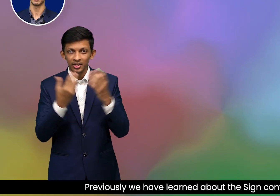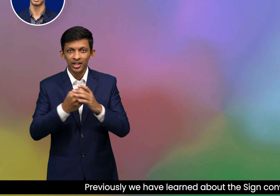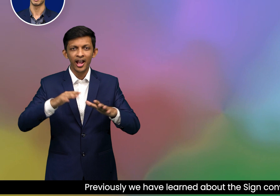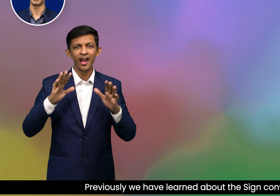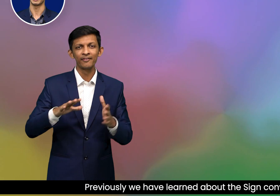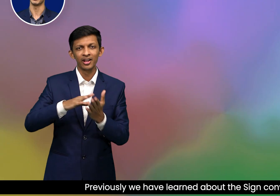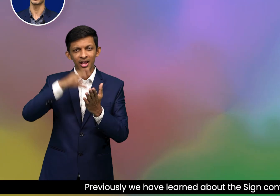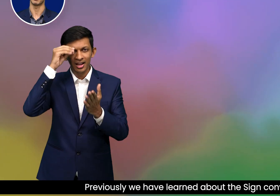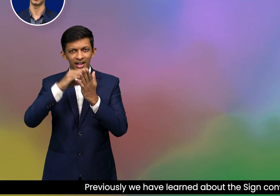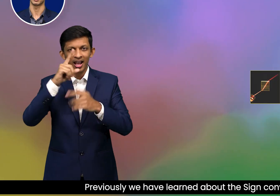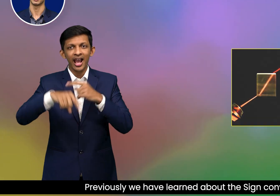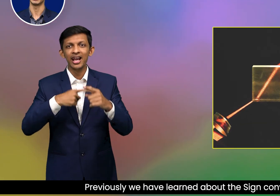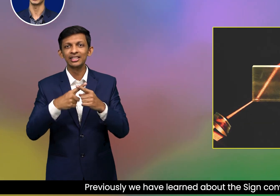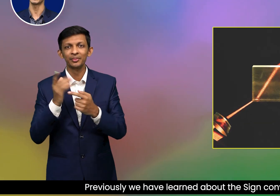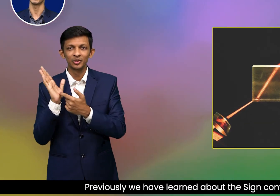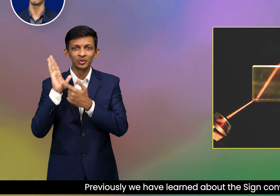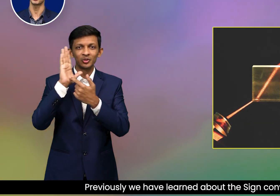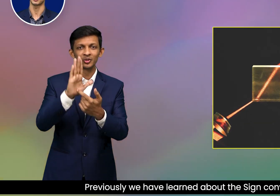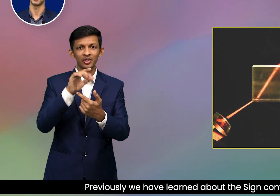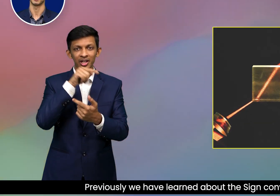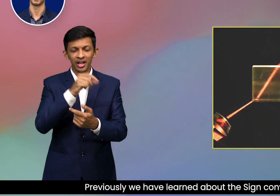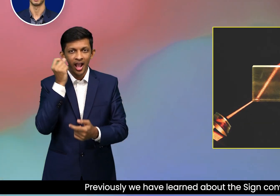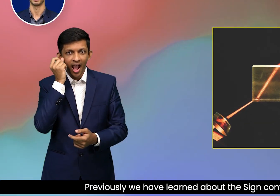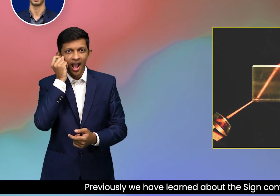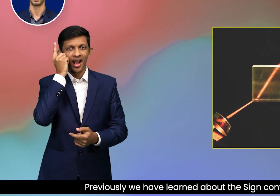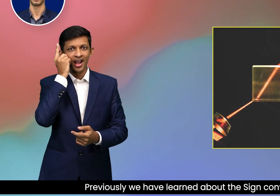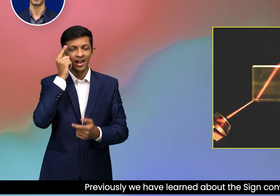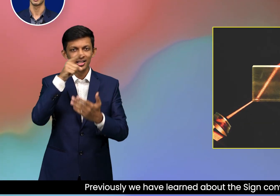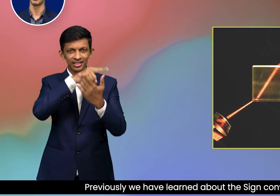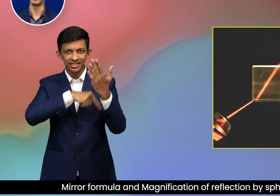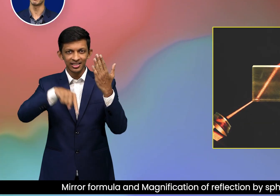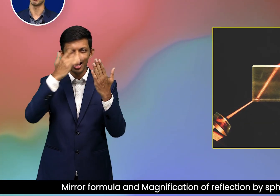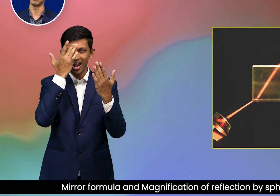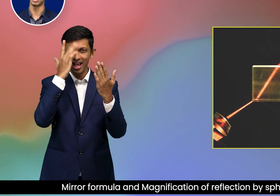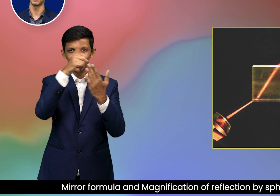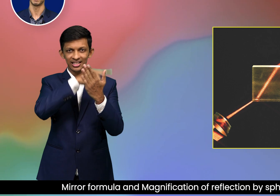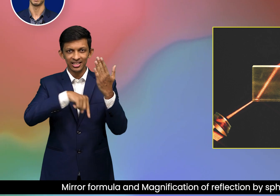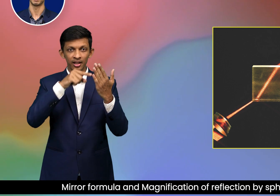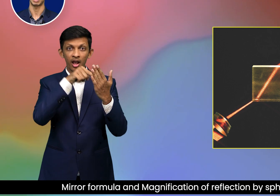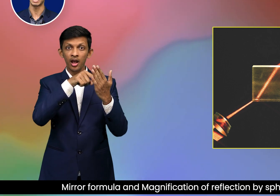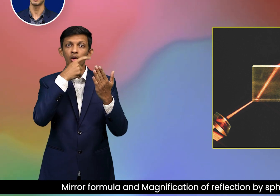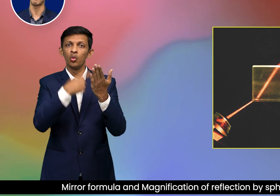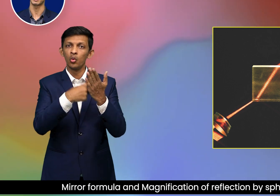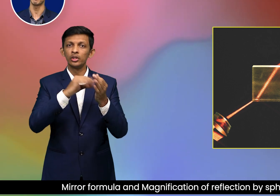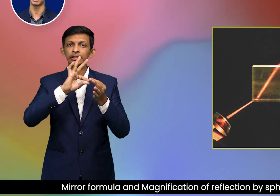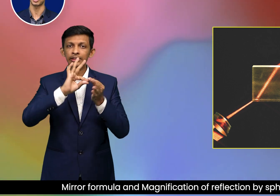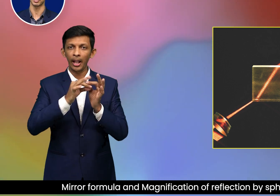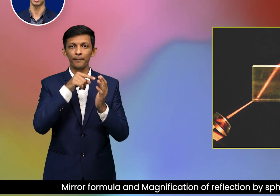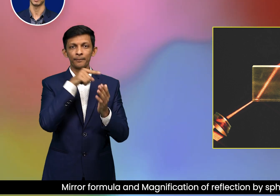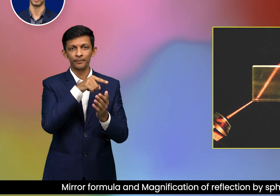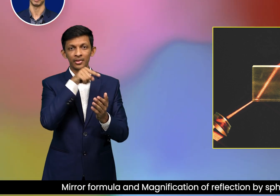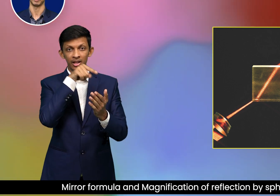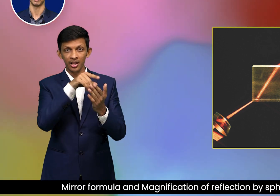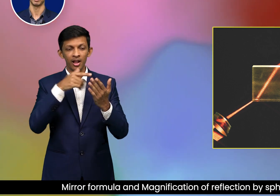Previously, we had learnt about the sign convention, mirror formula and